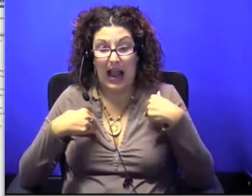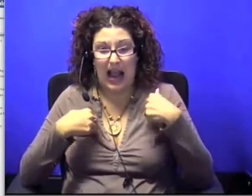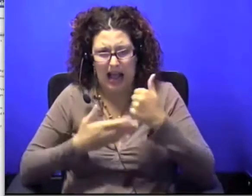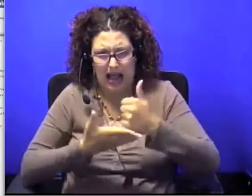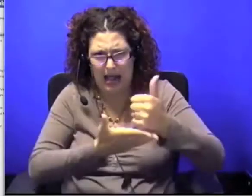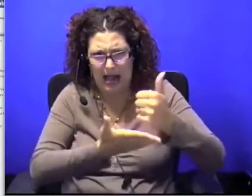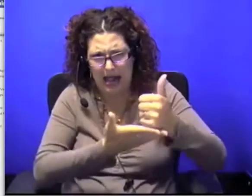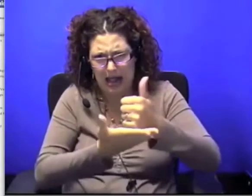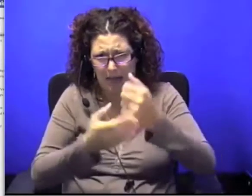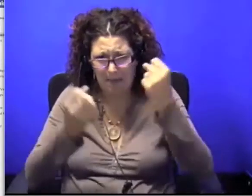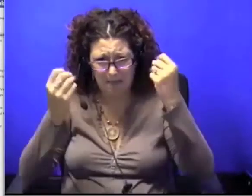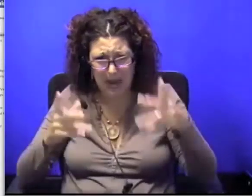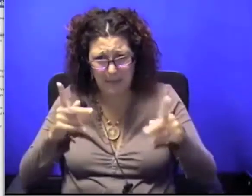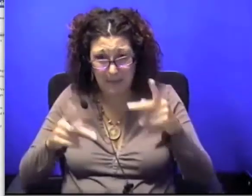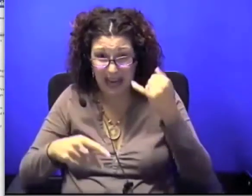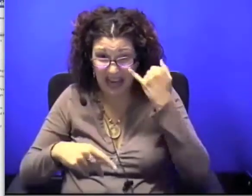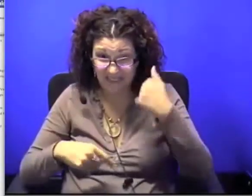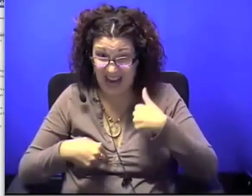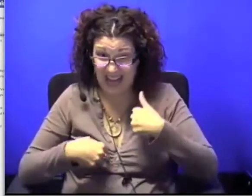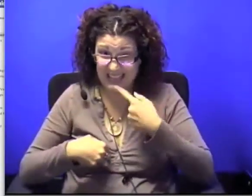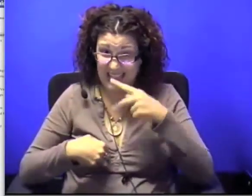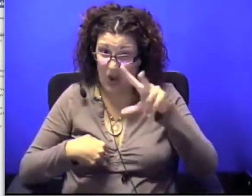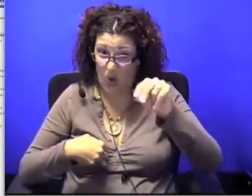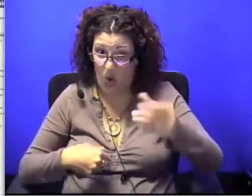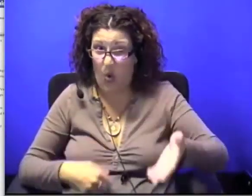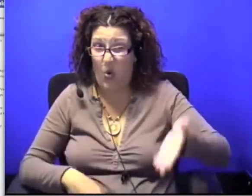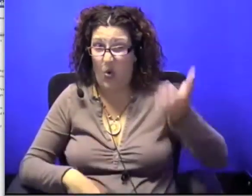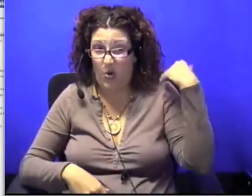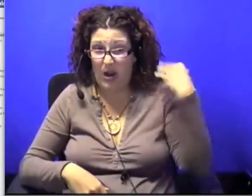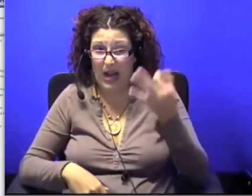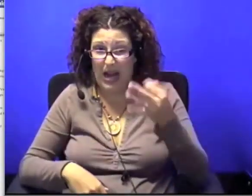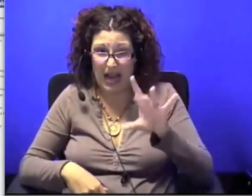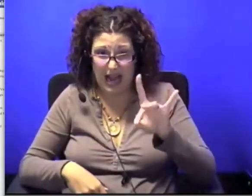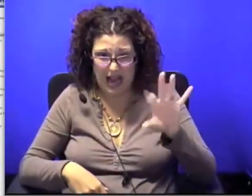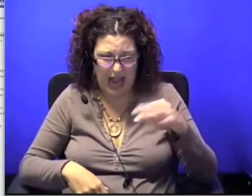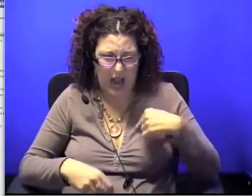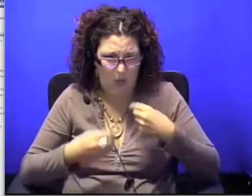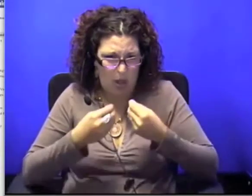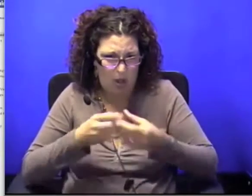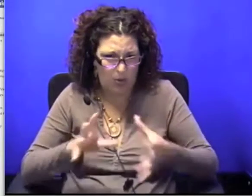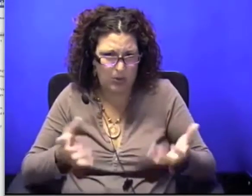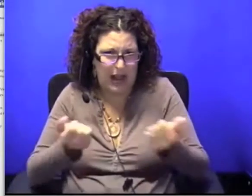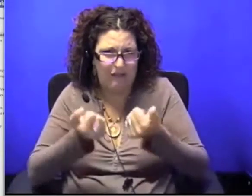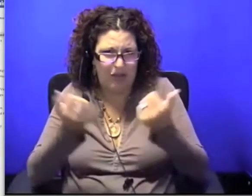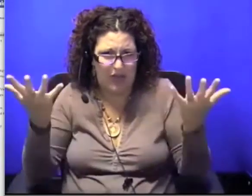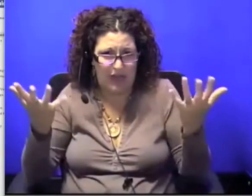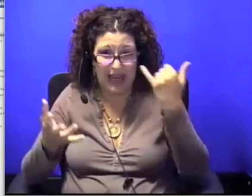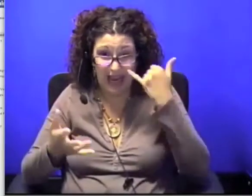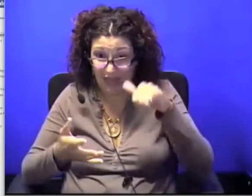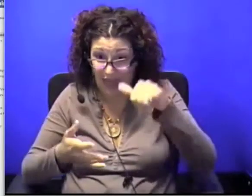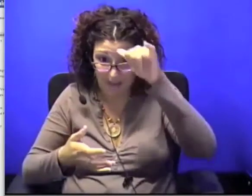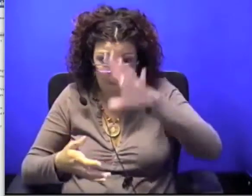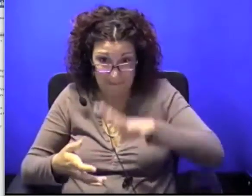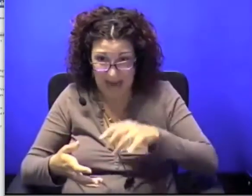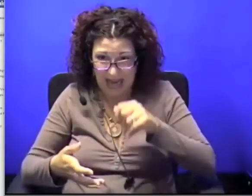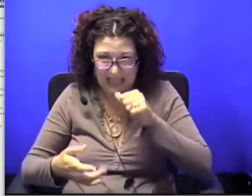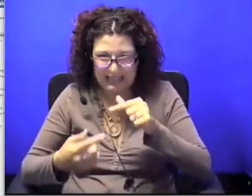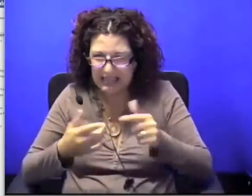helped. And so I would have missed out on all of those blessings if that gentleman didn't nudge